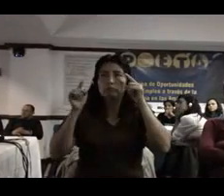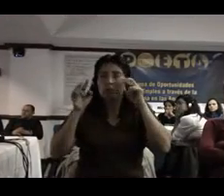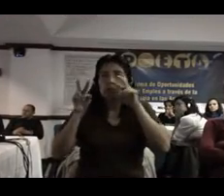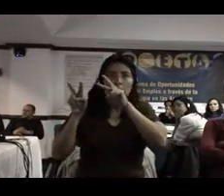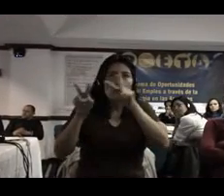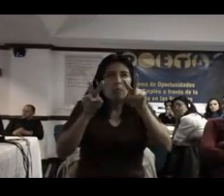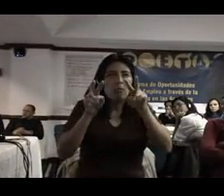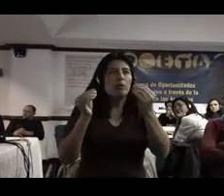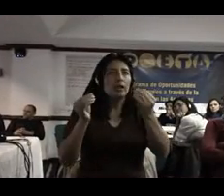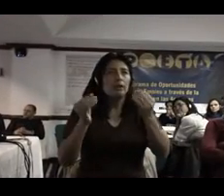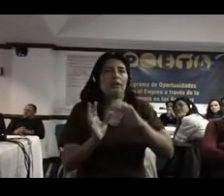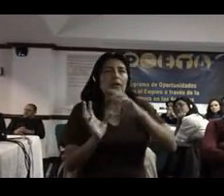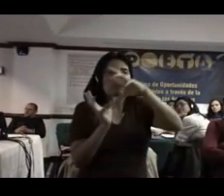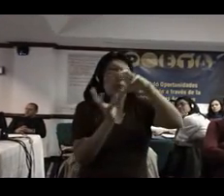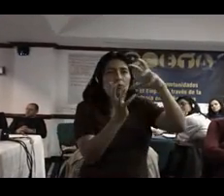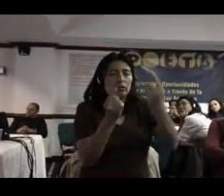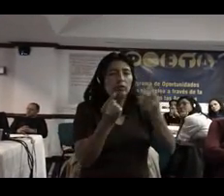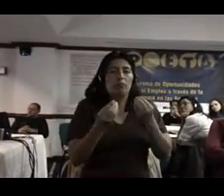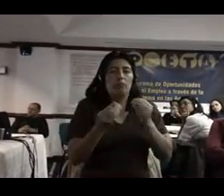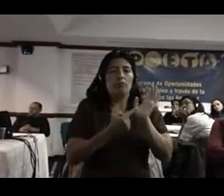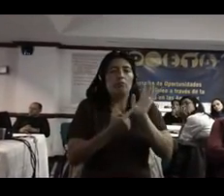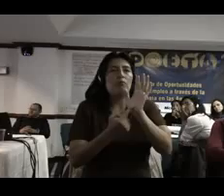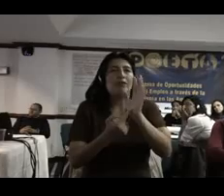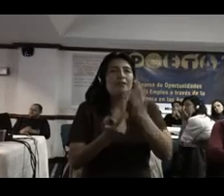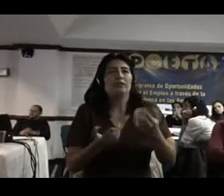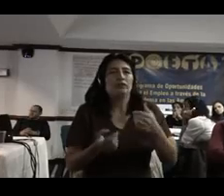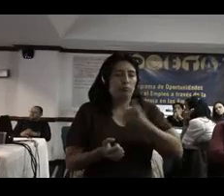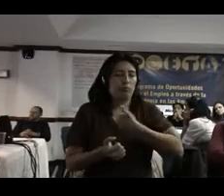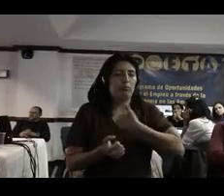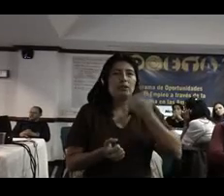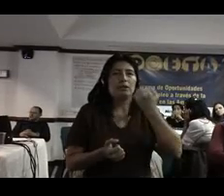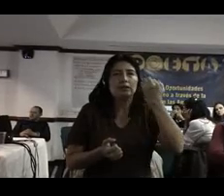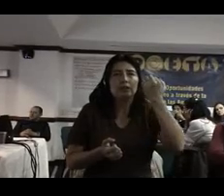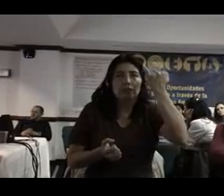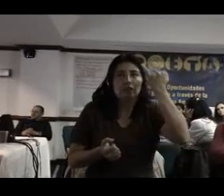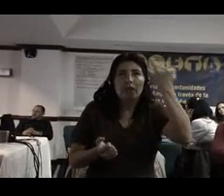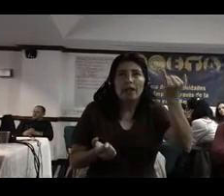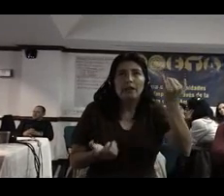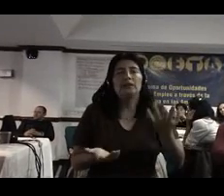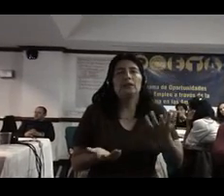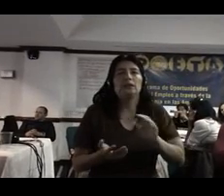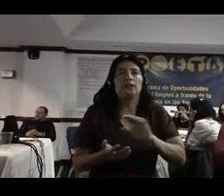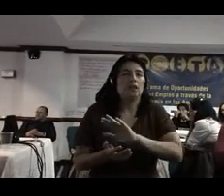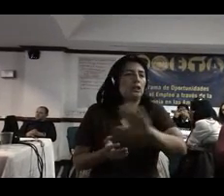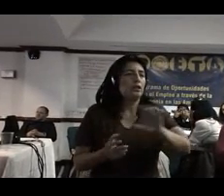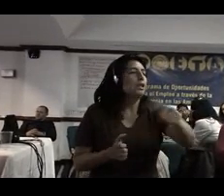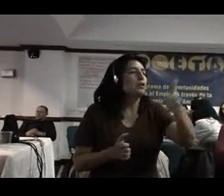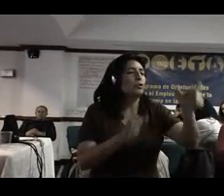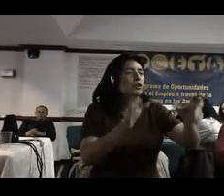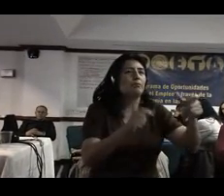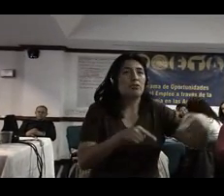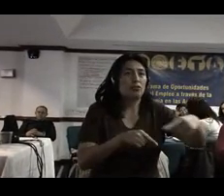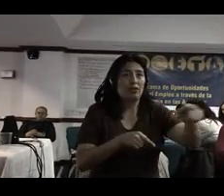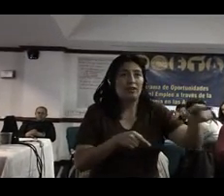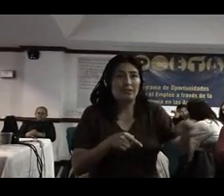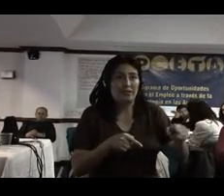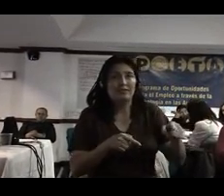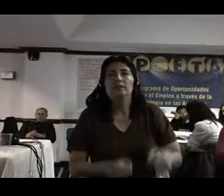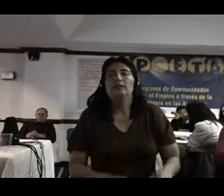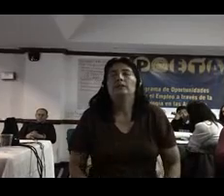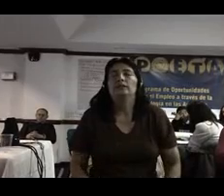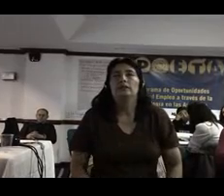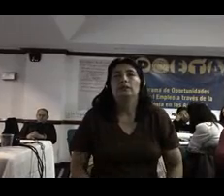of their comrades. So in other words, it's saying when we are together discussing and talking, we need to have this kind of critical reflection on our work, which is what